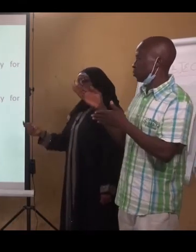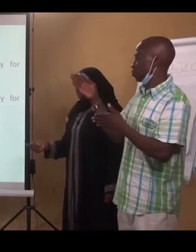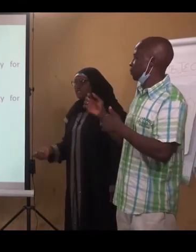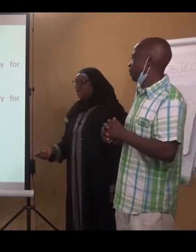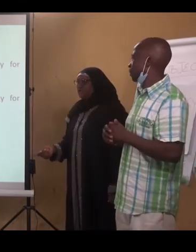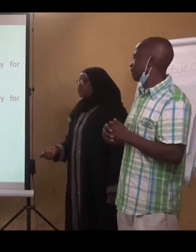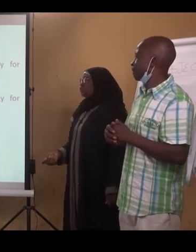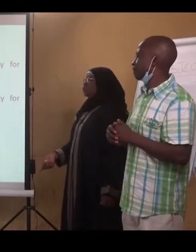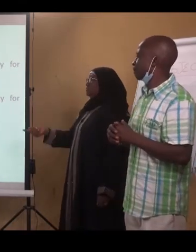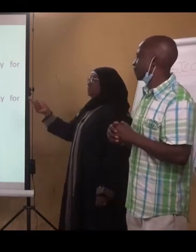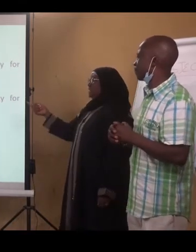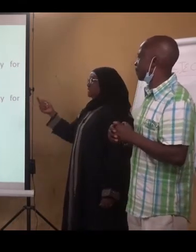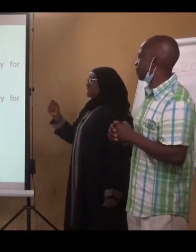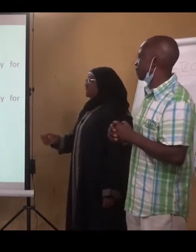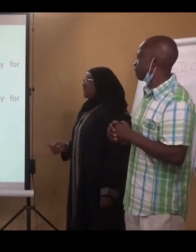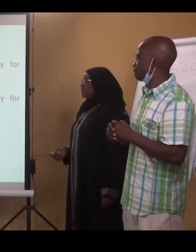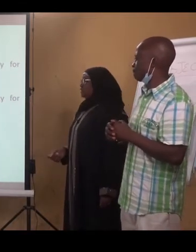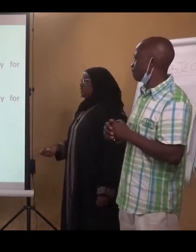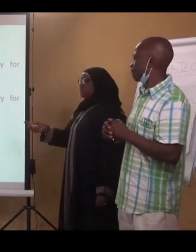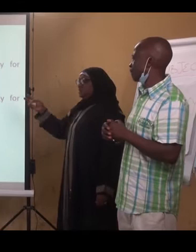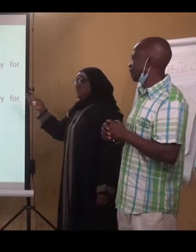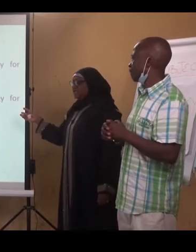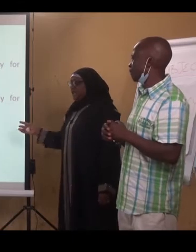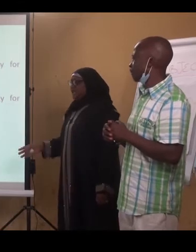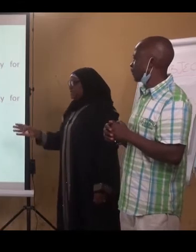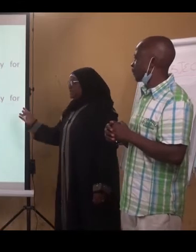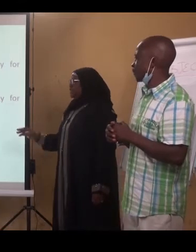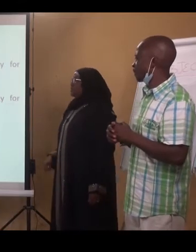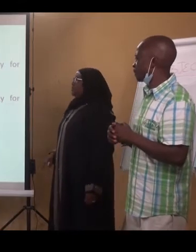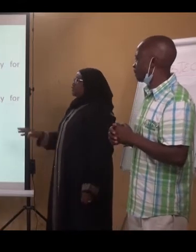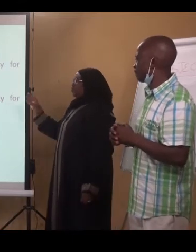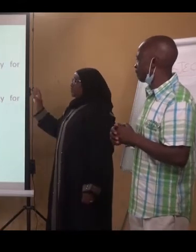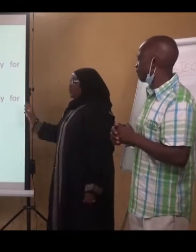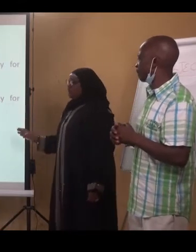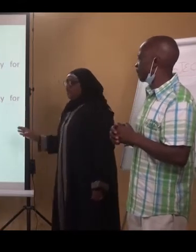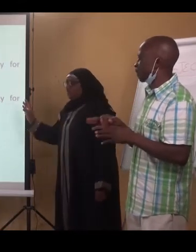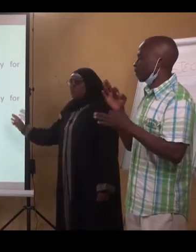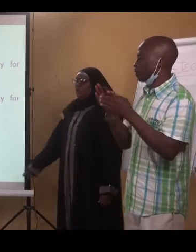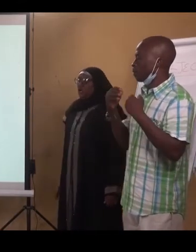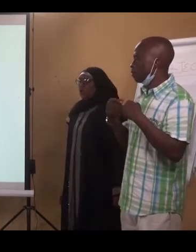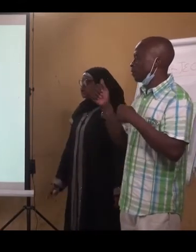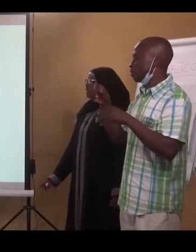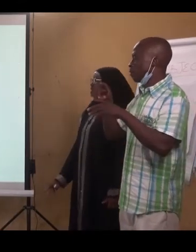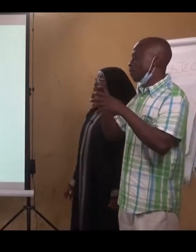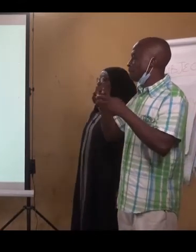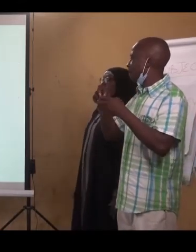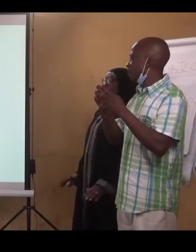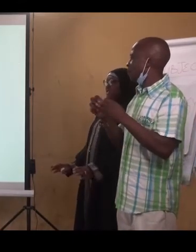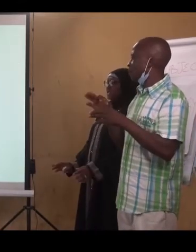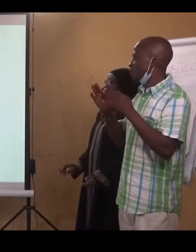Senior Secondary School by Sarojini et al. So if you have any problem, you can consult these books, but still,